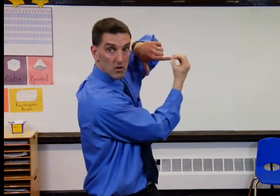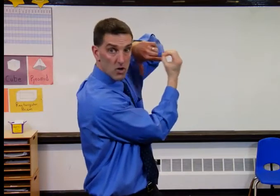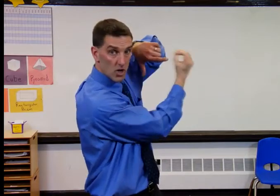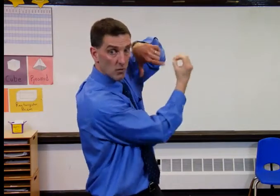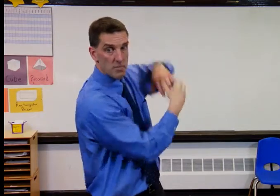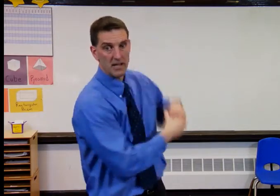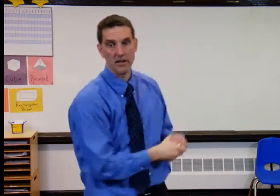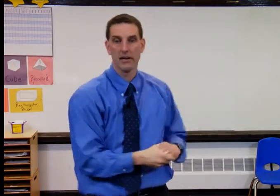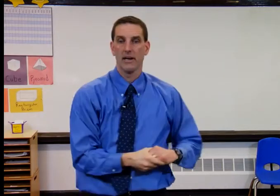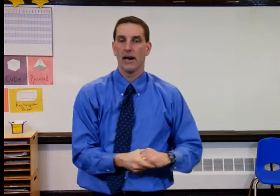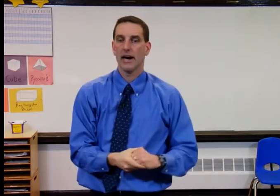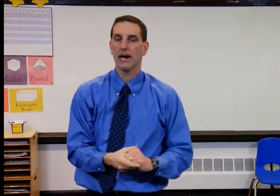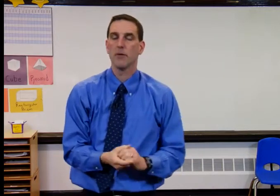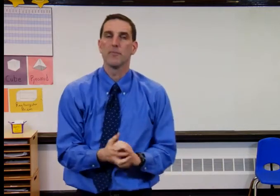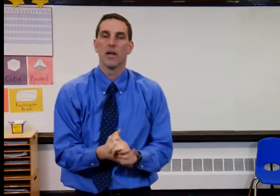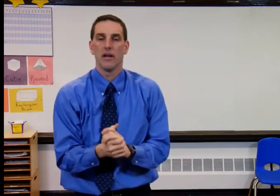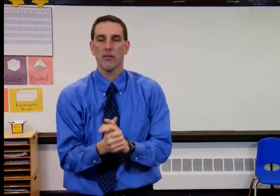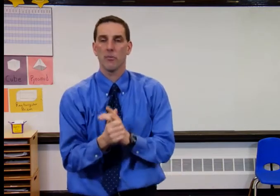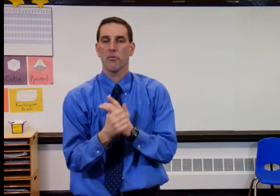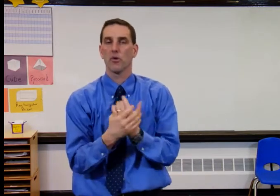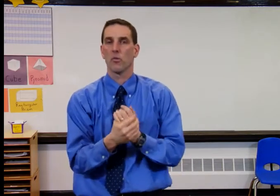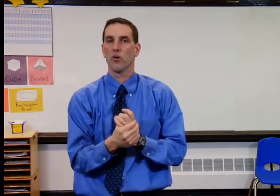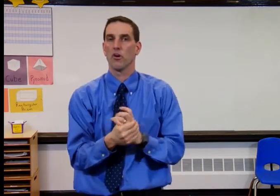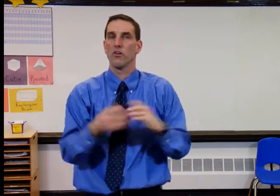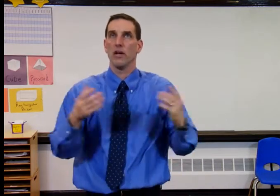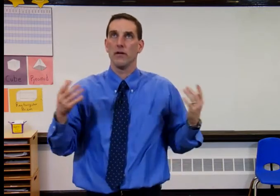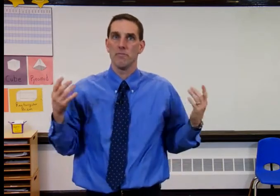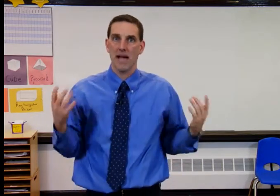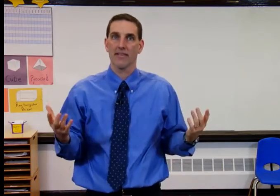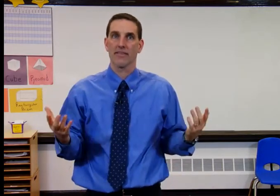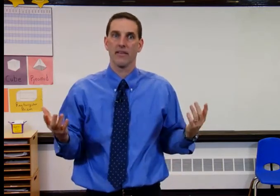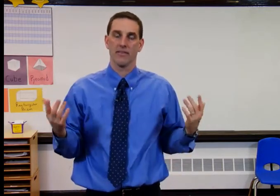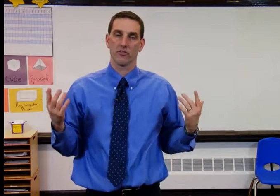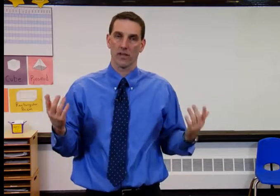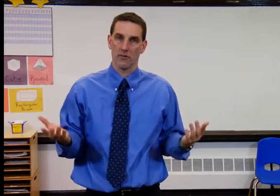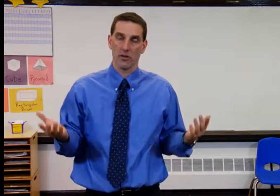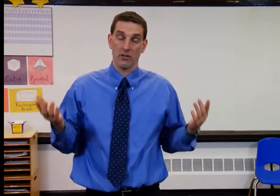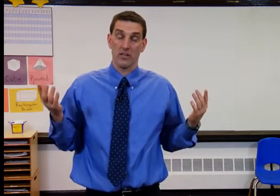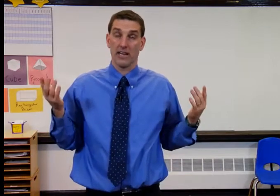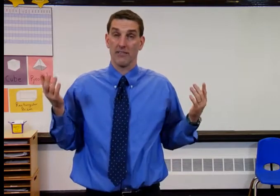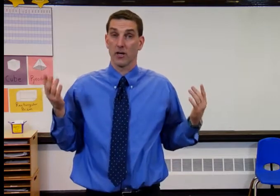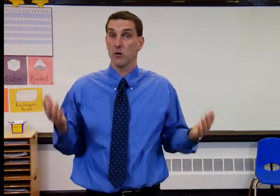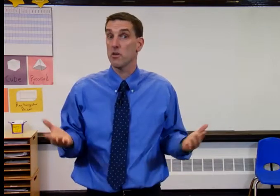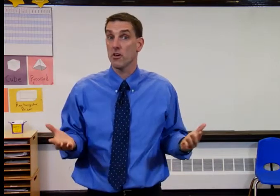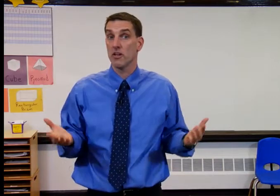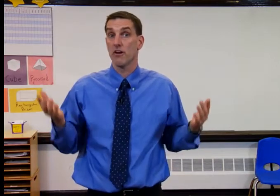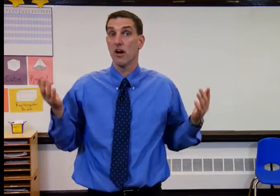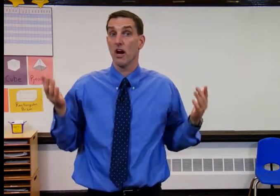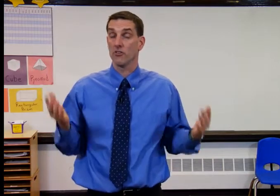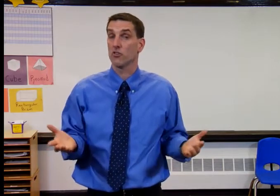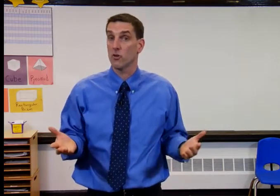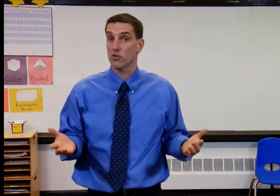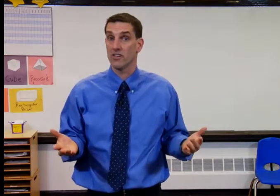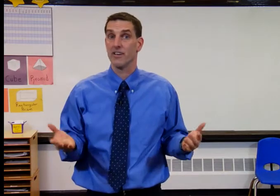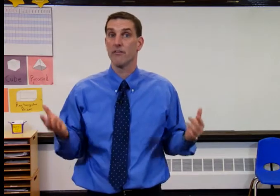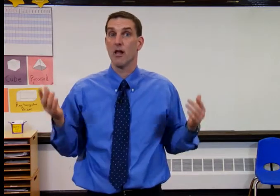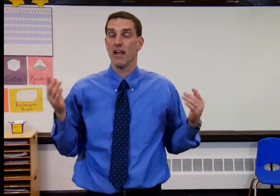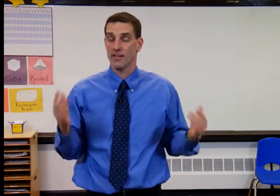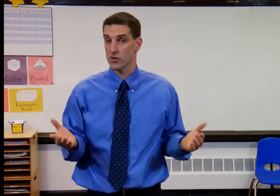no remainder. Another important word in math at this level is the idea of the commutative, associative, and